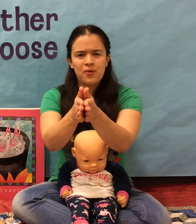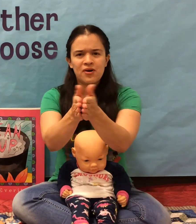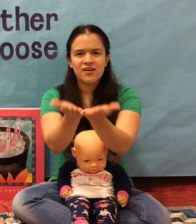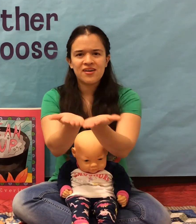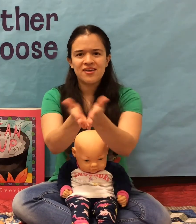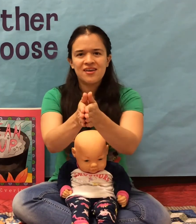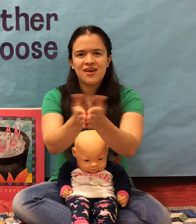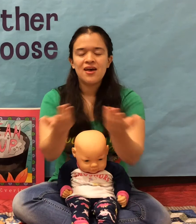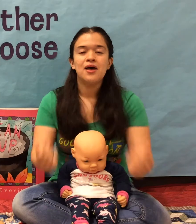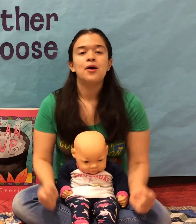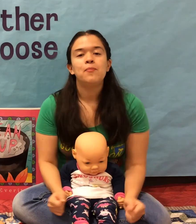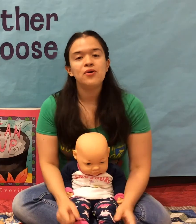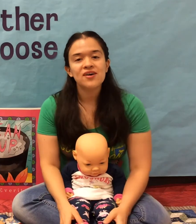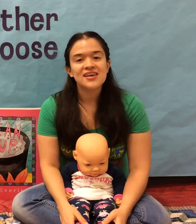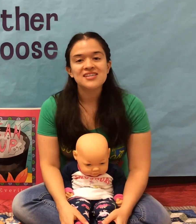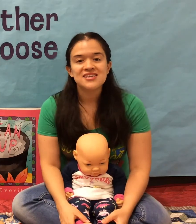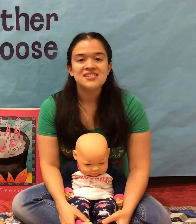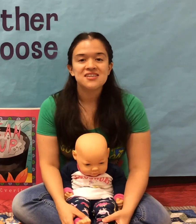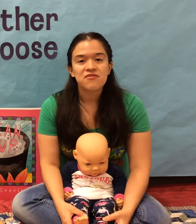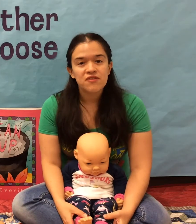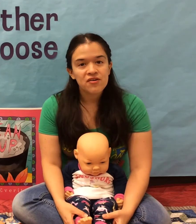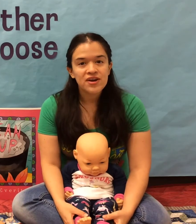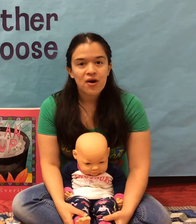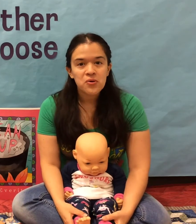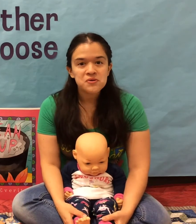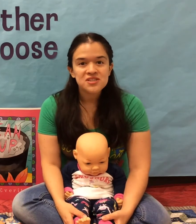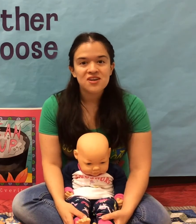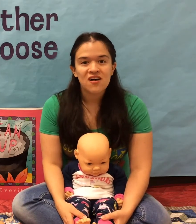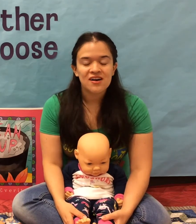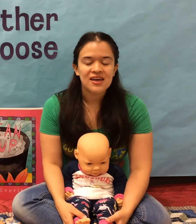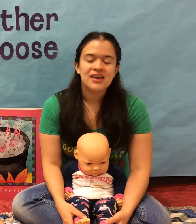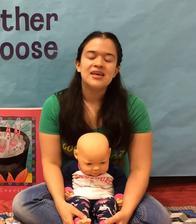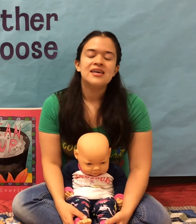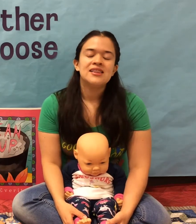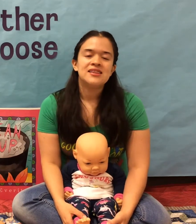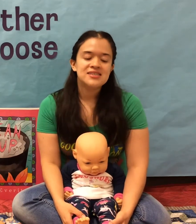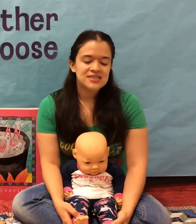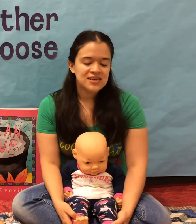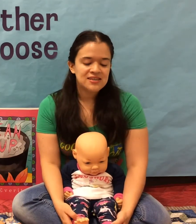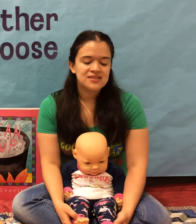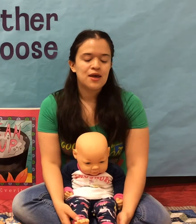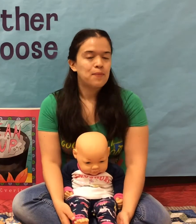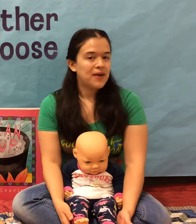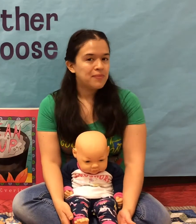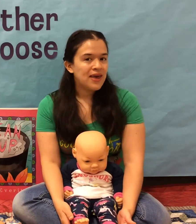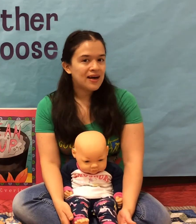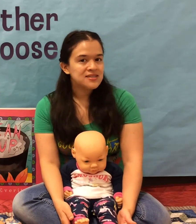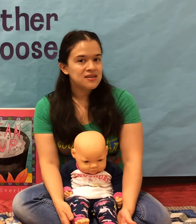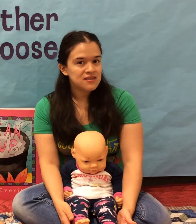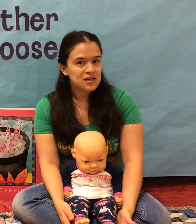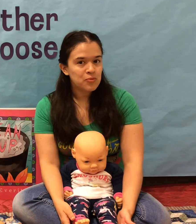book. Book gets its very own song. This is Baby Has a Little